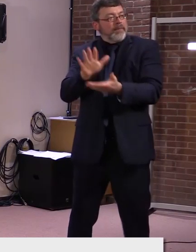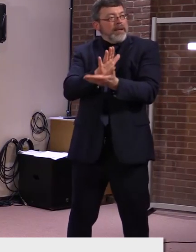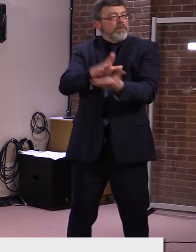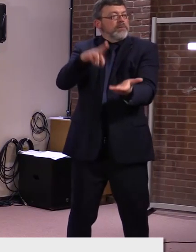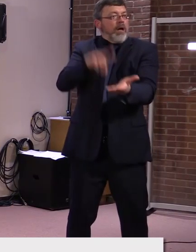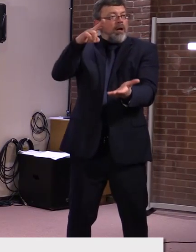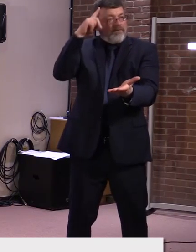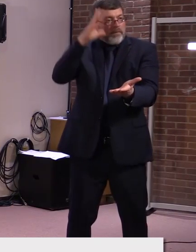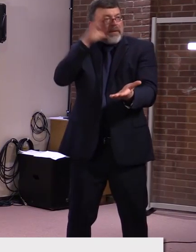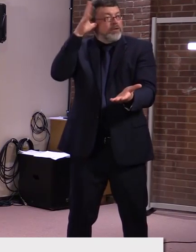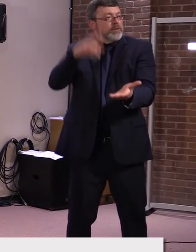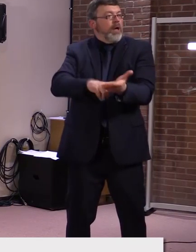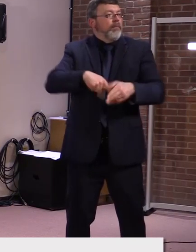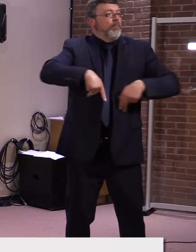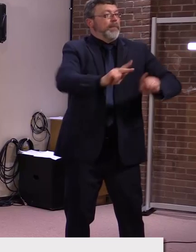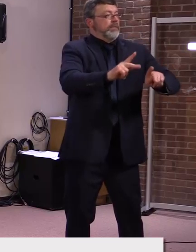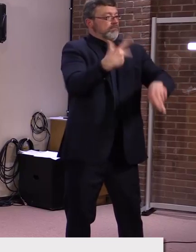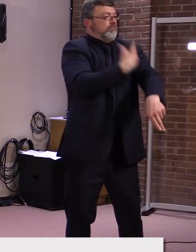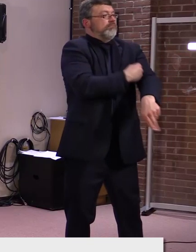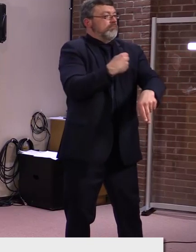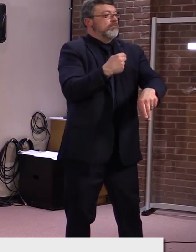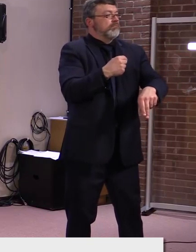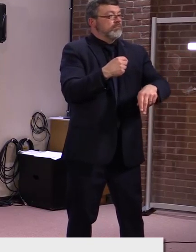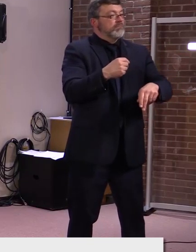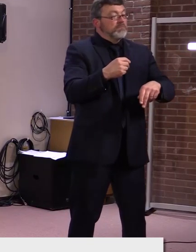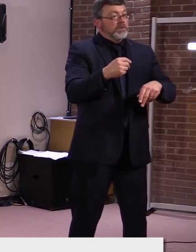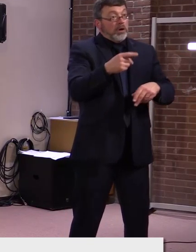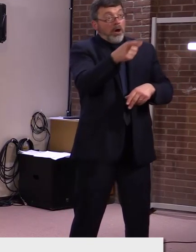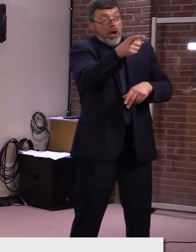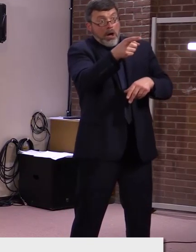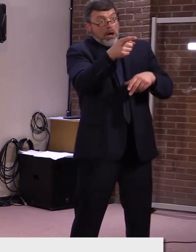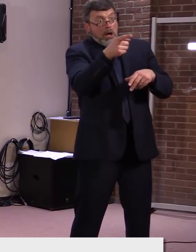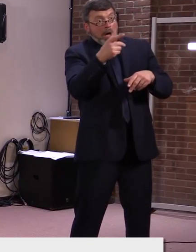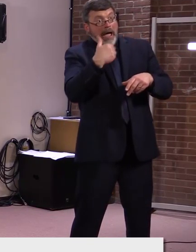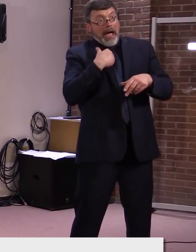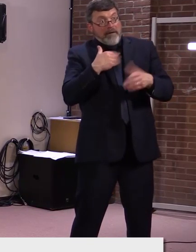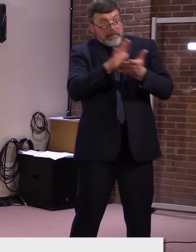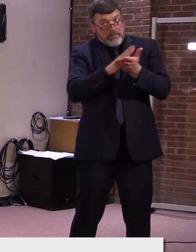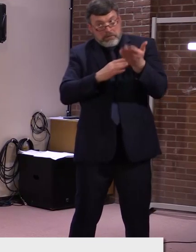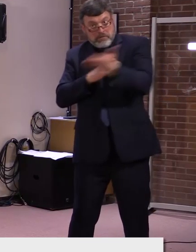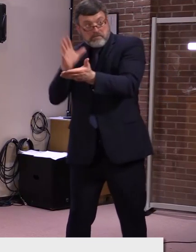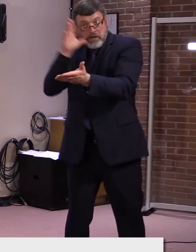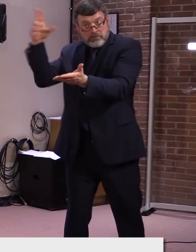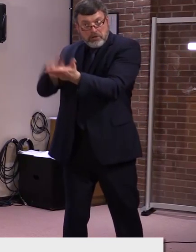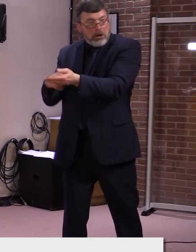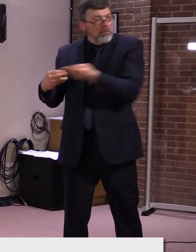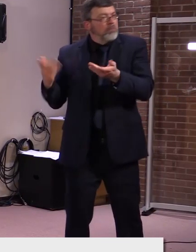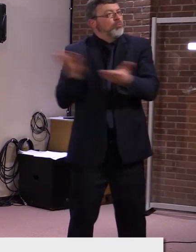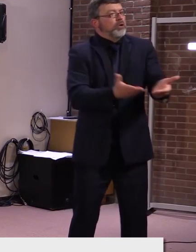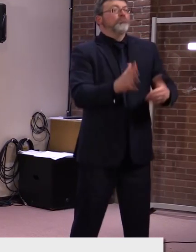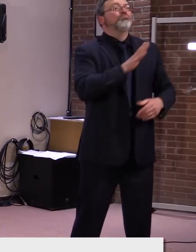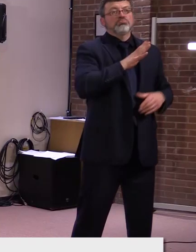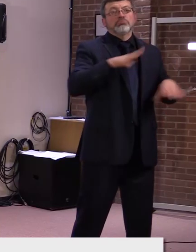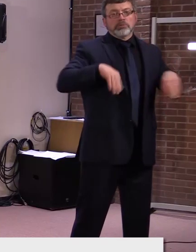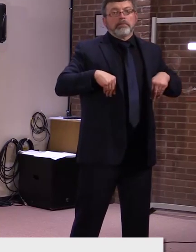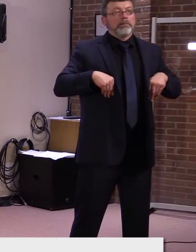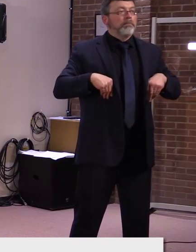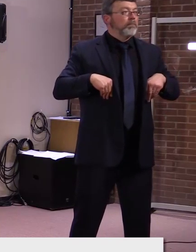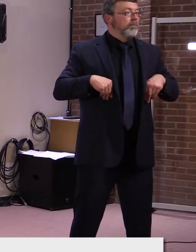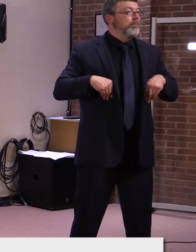strategy. We are deploying a four-phased approach to reach out to Vermonters and attain the goal of vaccinating 80%